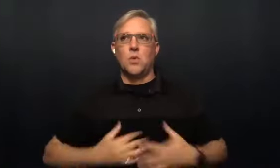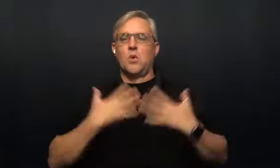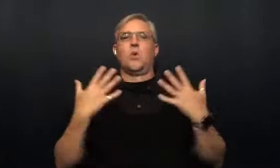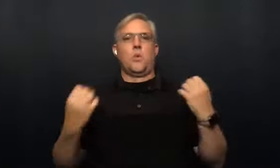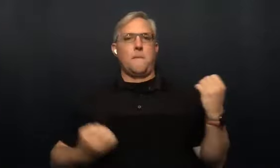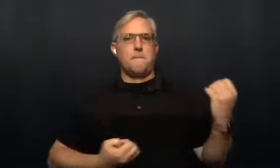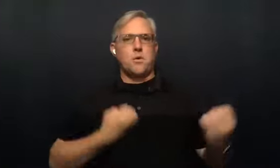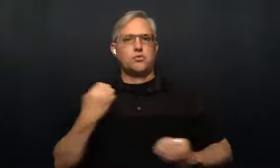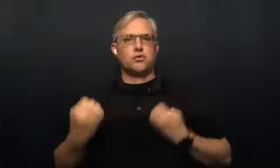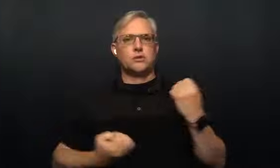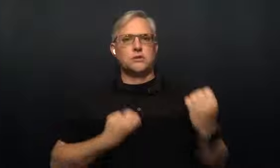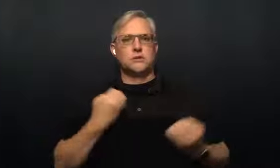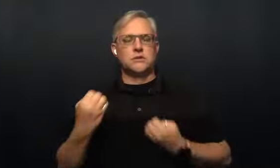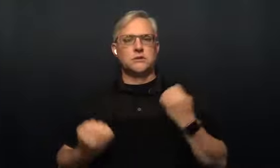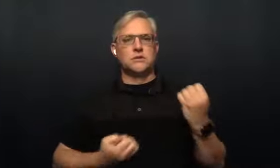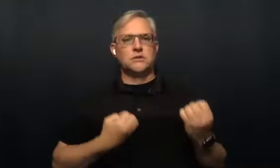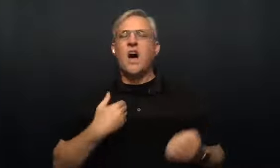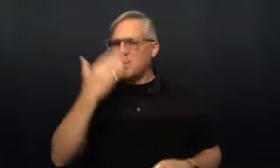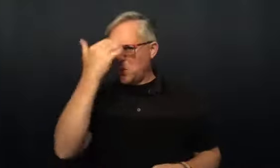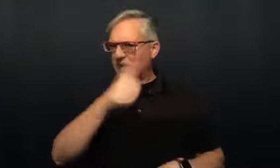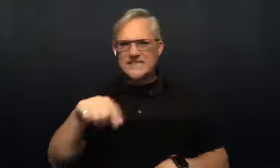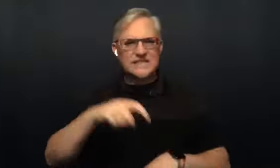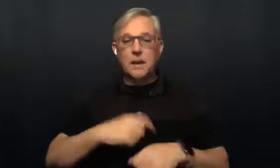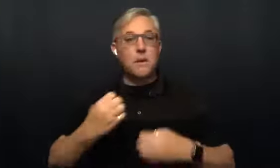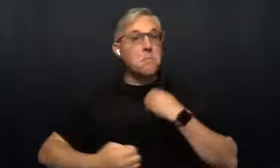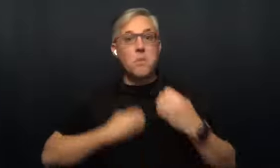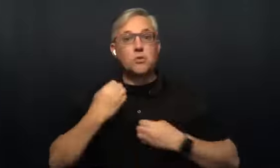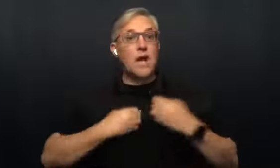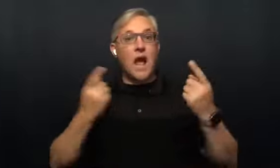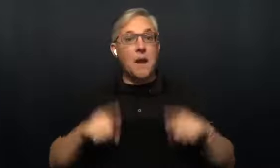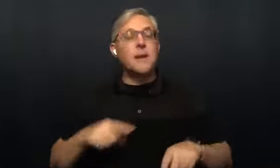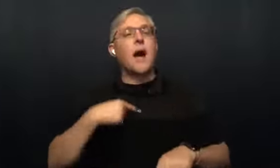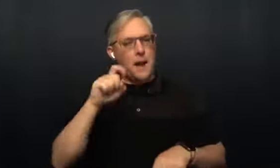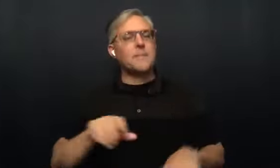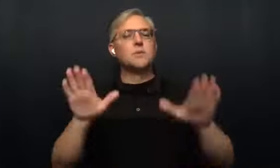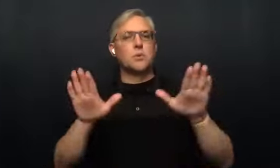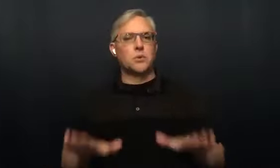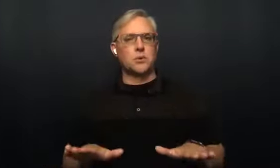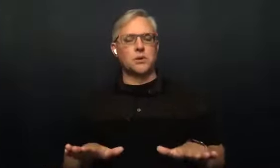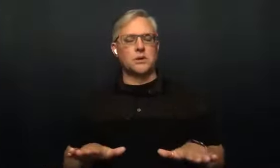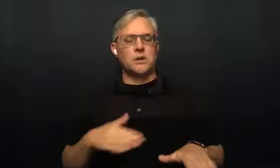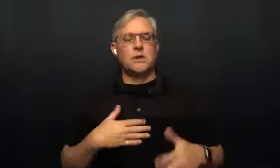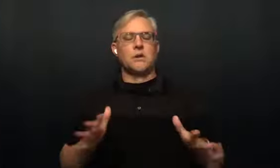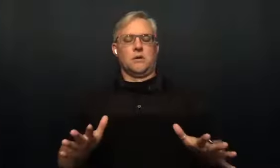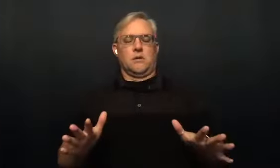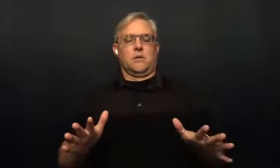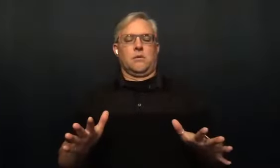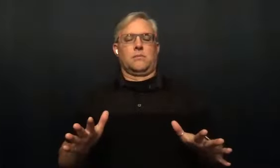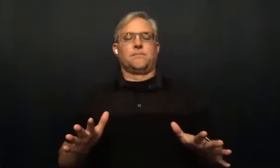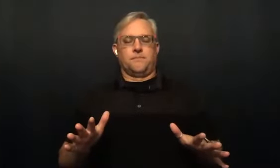when hostile or any kind of emotion washes over me, I know to get still. And I got still and I said, God, what is this? What is this? And I realized in